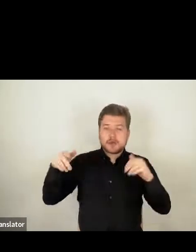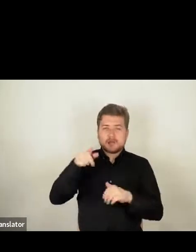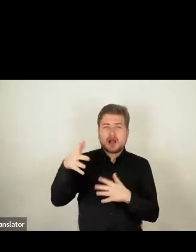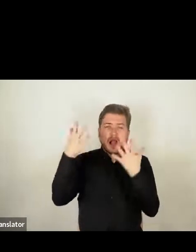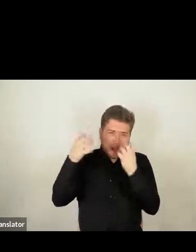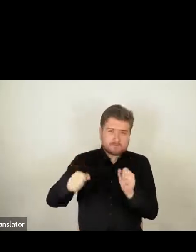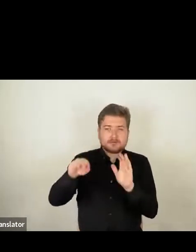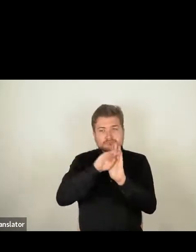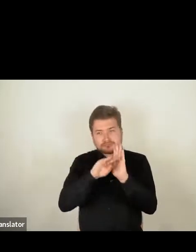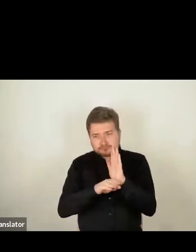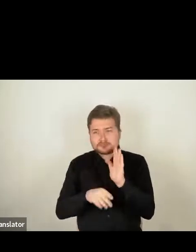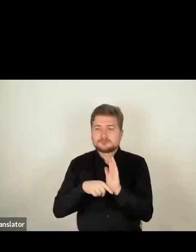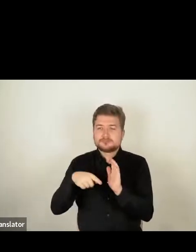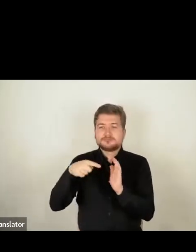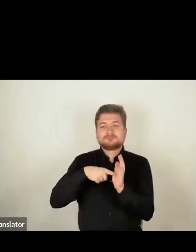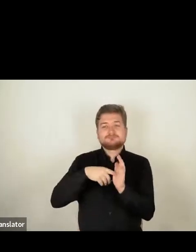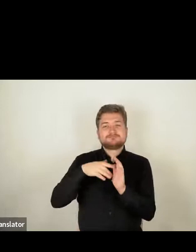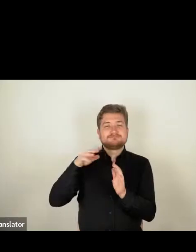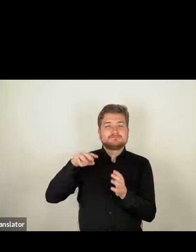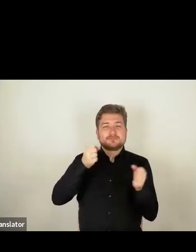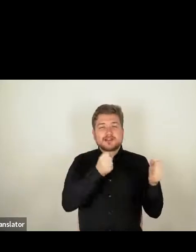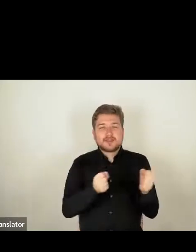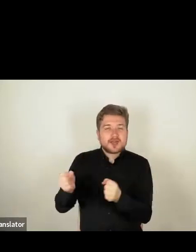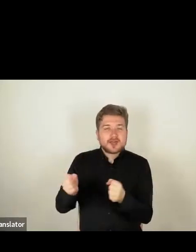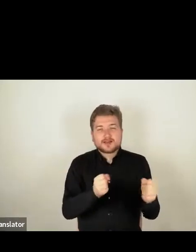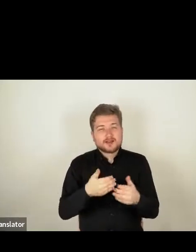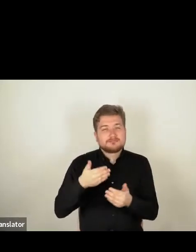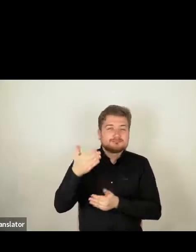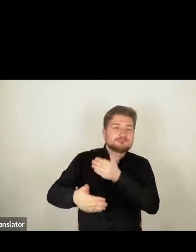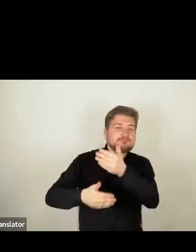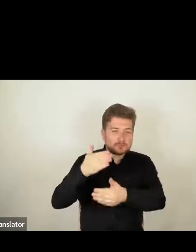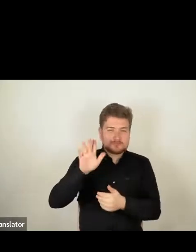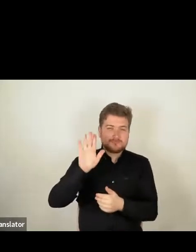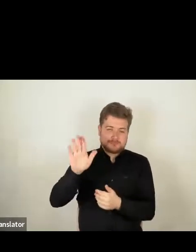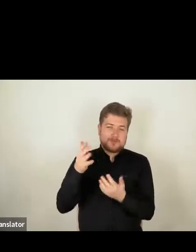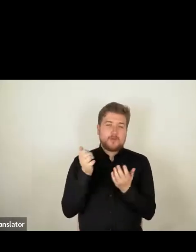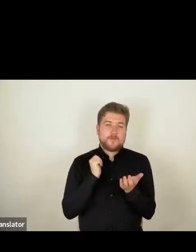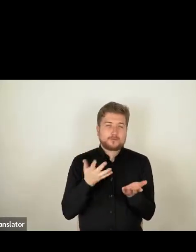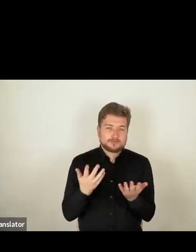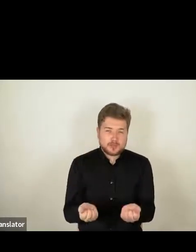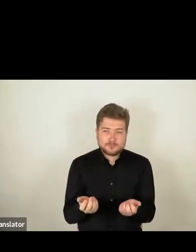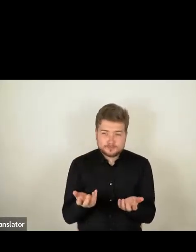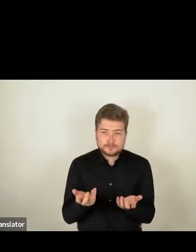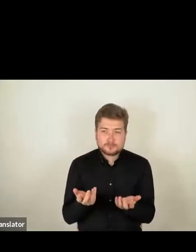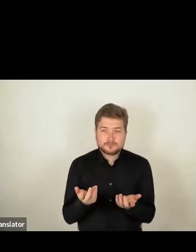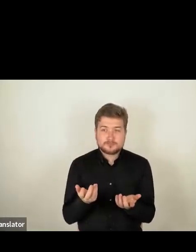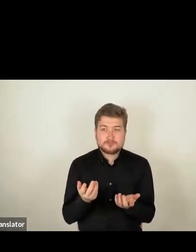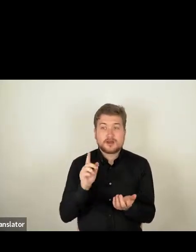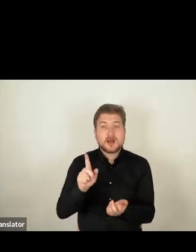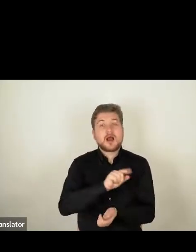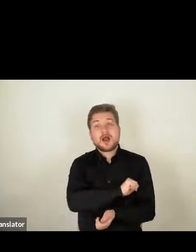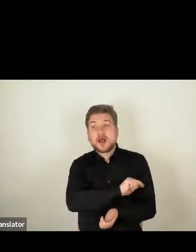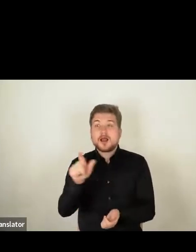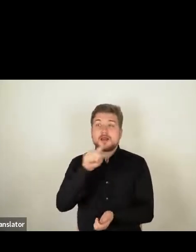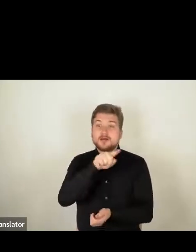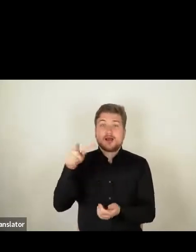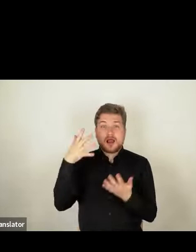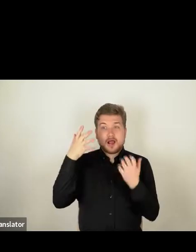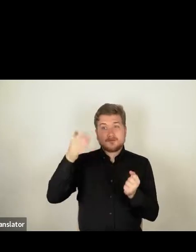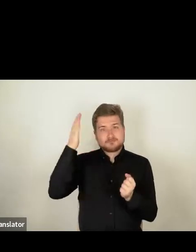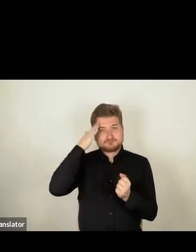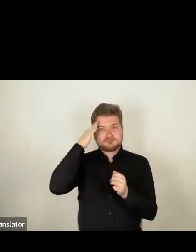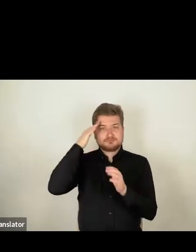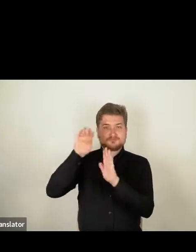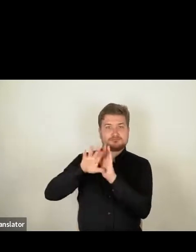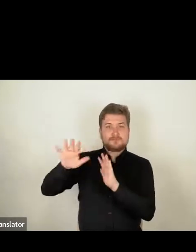not all of them have a section specific to the parliament. Some do, but some don't. And we always encourage, it is a best practice